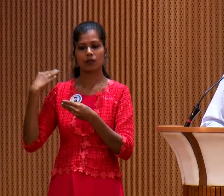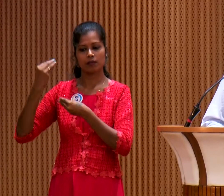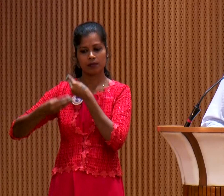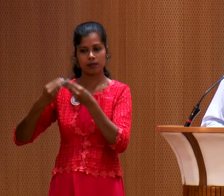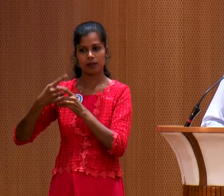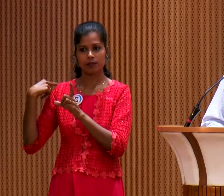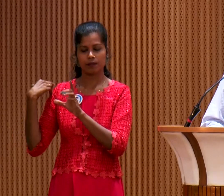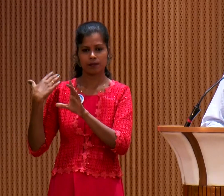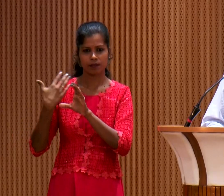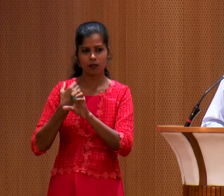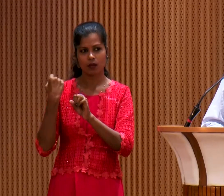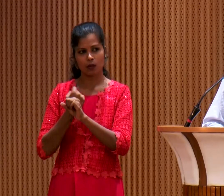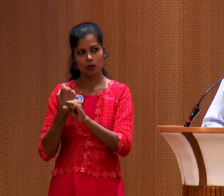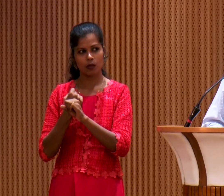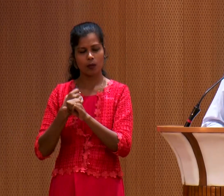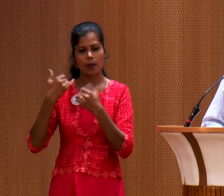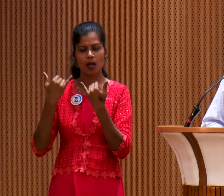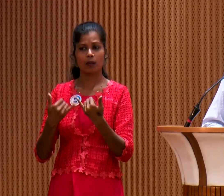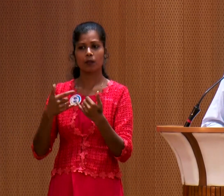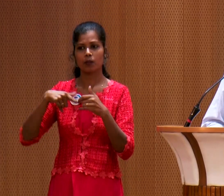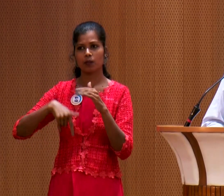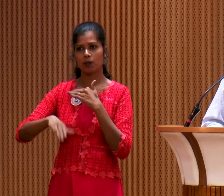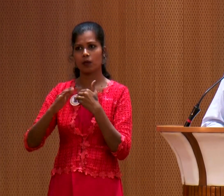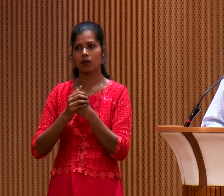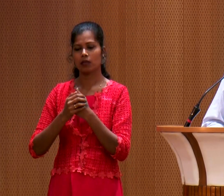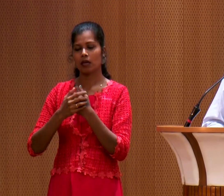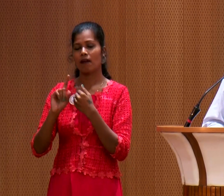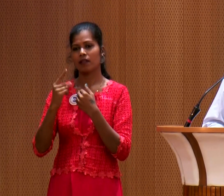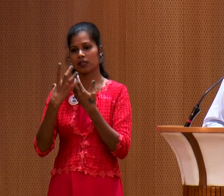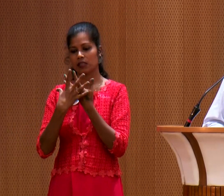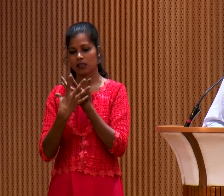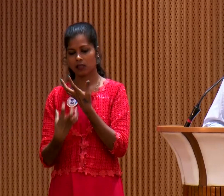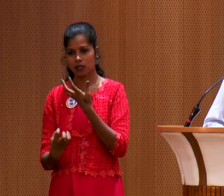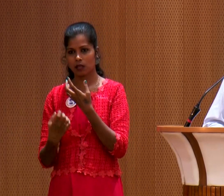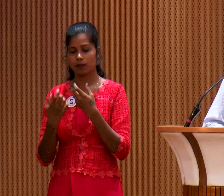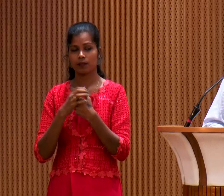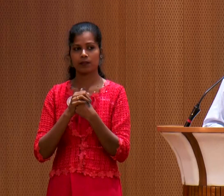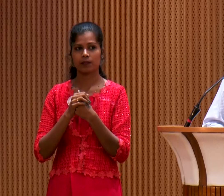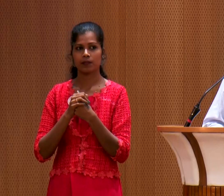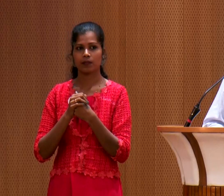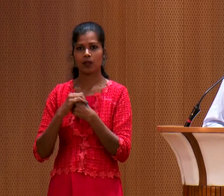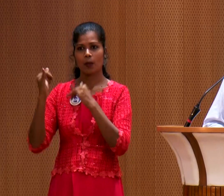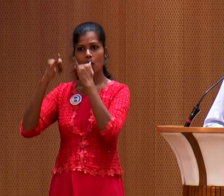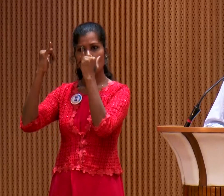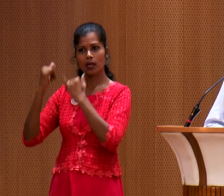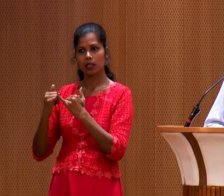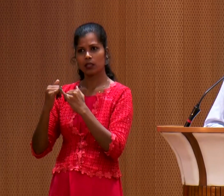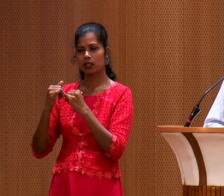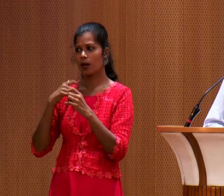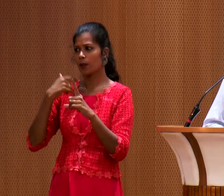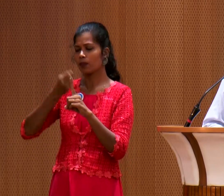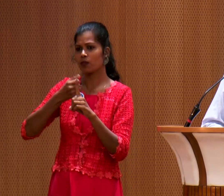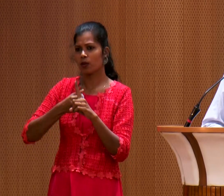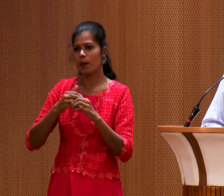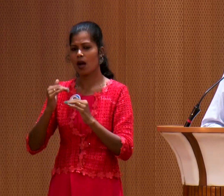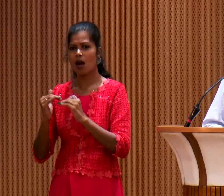years, at that time, the pith from Kerala from India could not be exported because of the